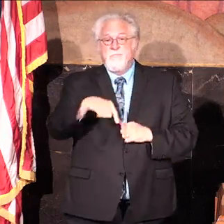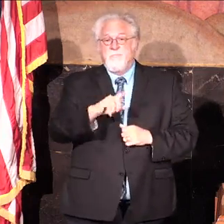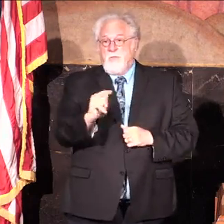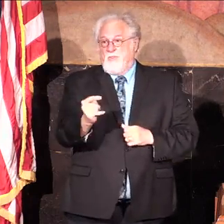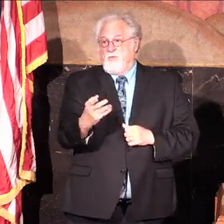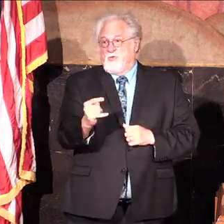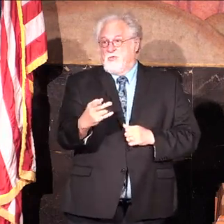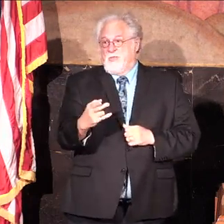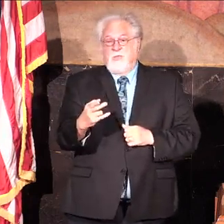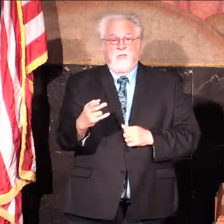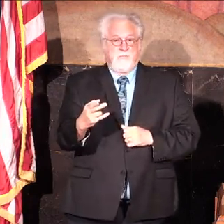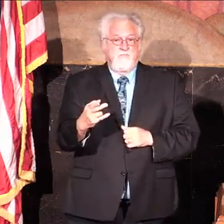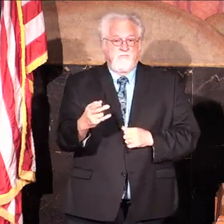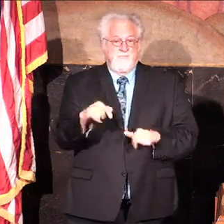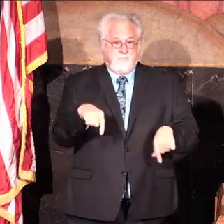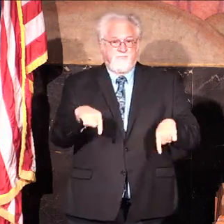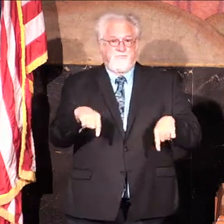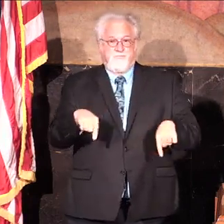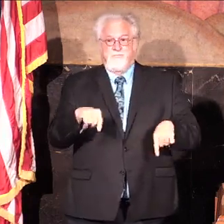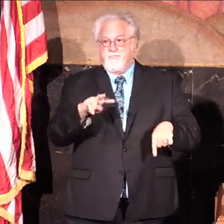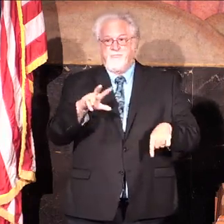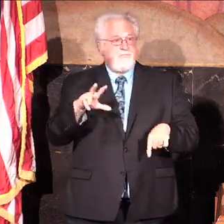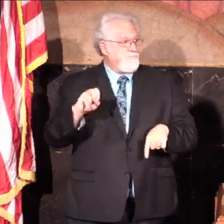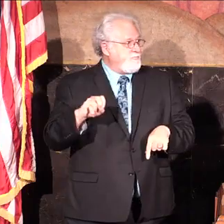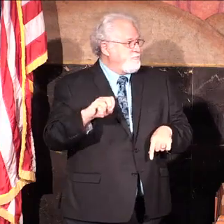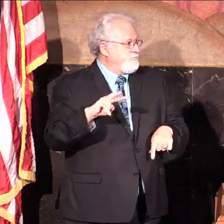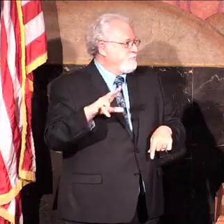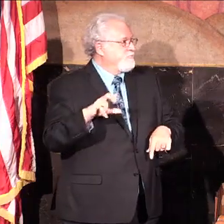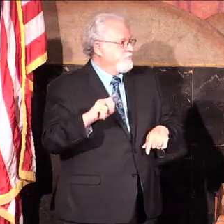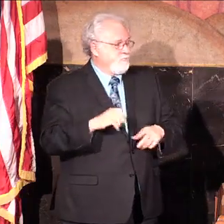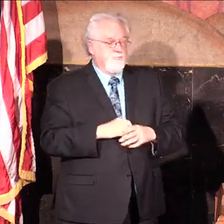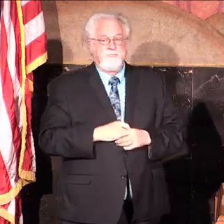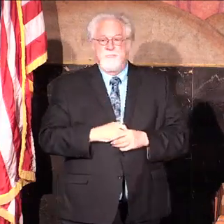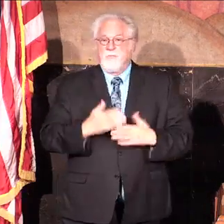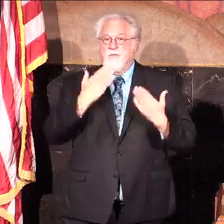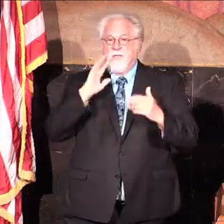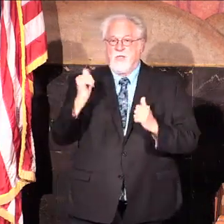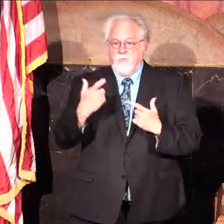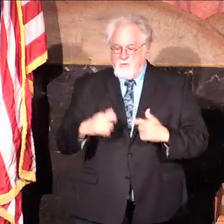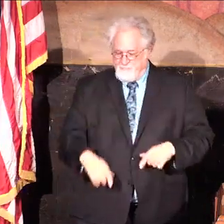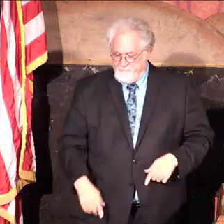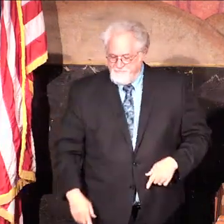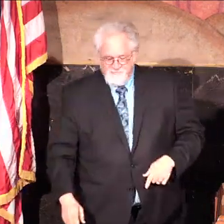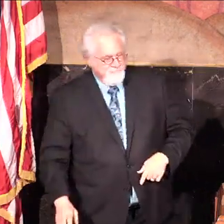you on Thursday here at 2:30 in the afternoon. Thank you all.